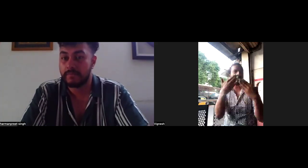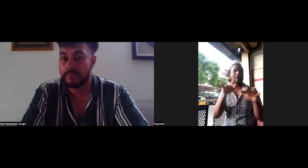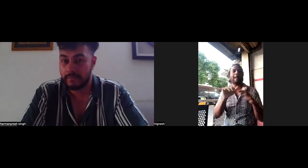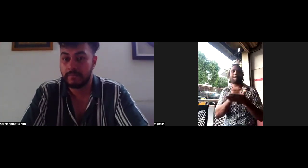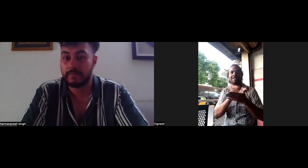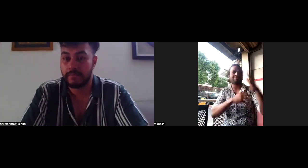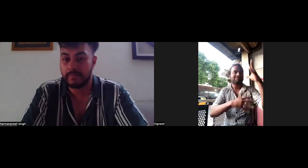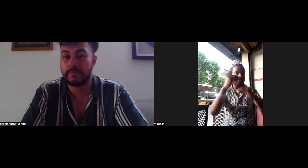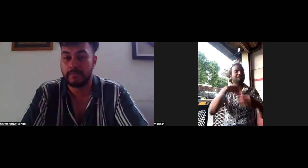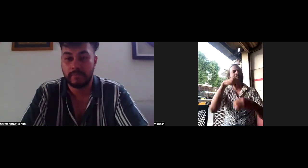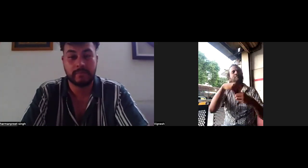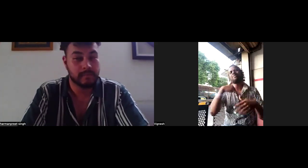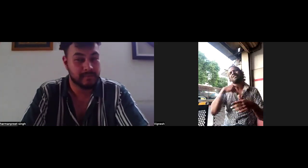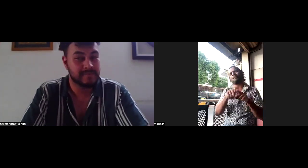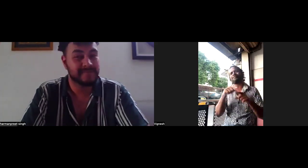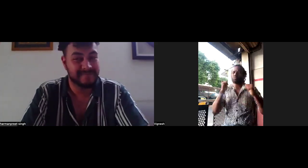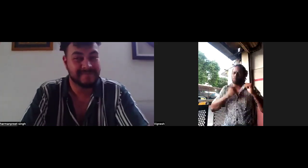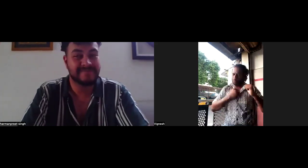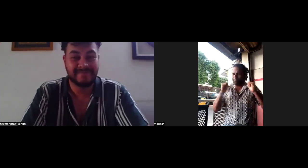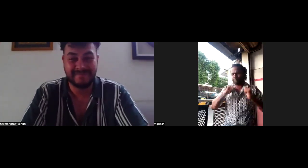do you behave so feminine?